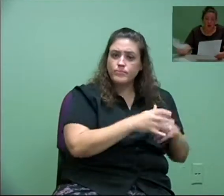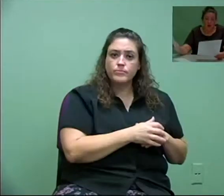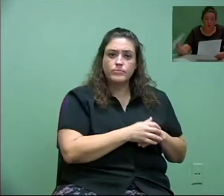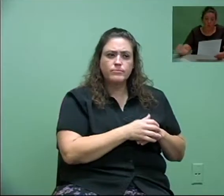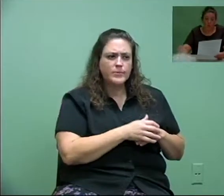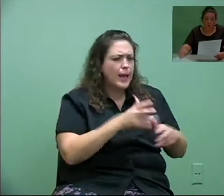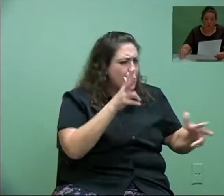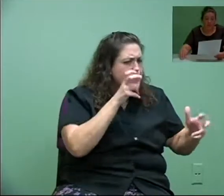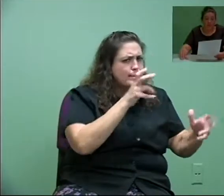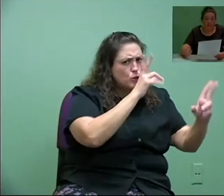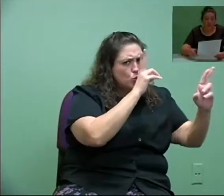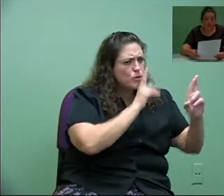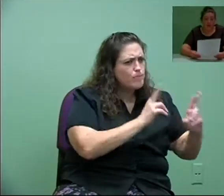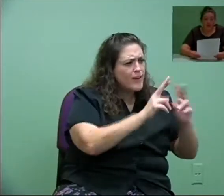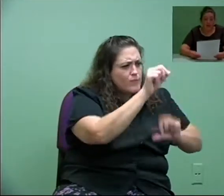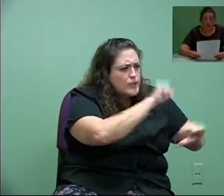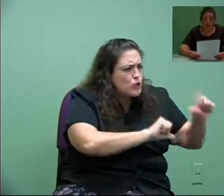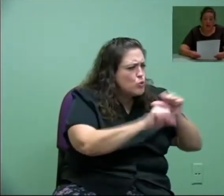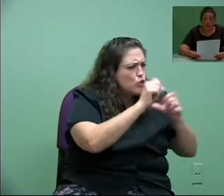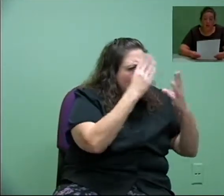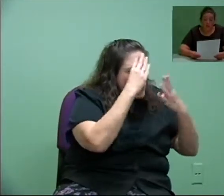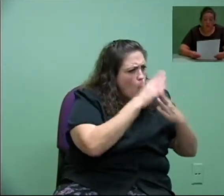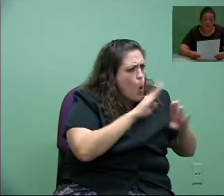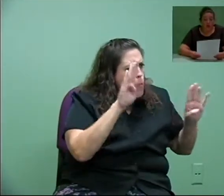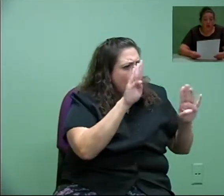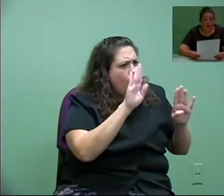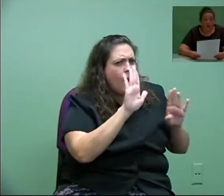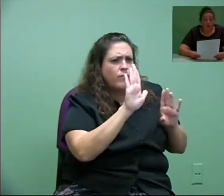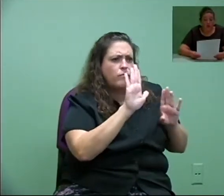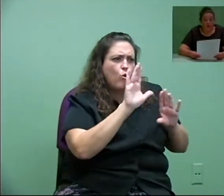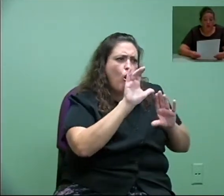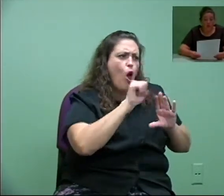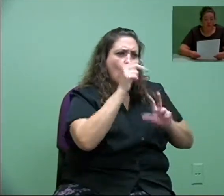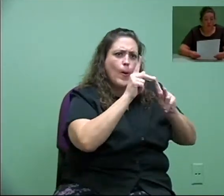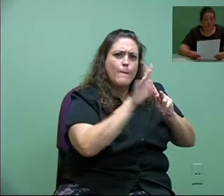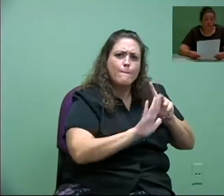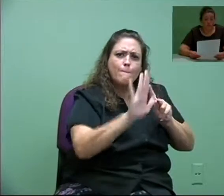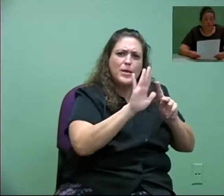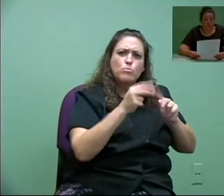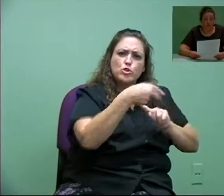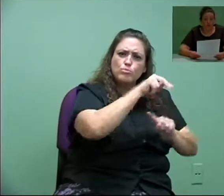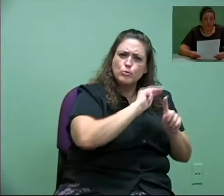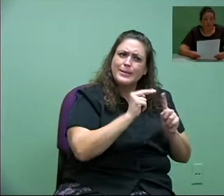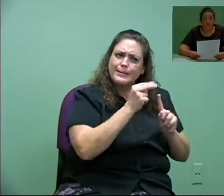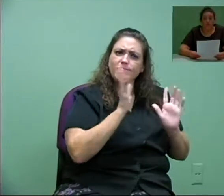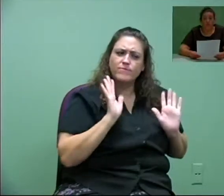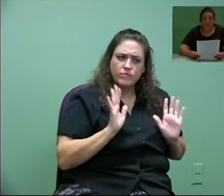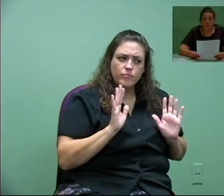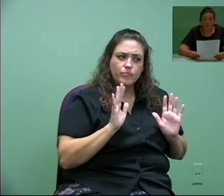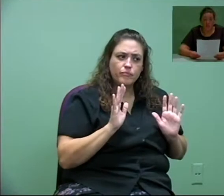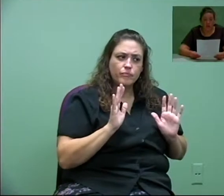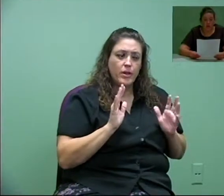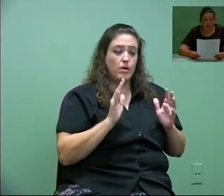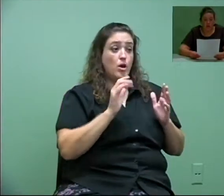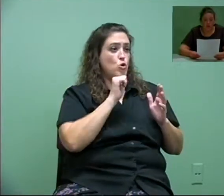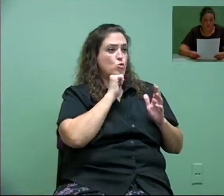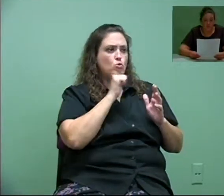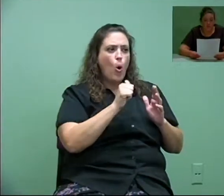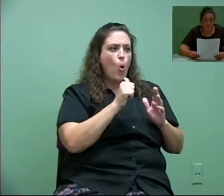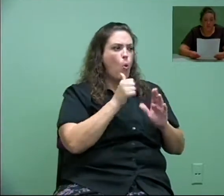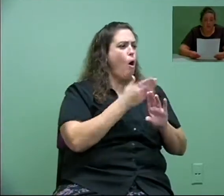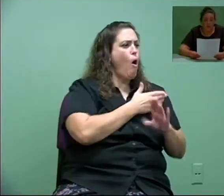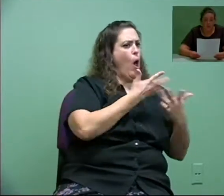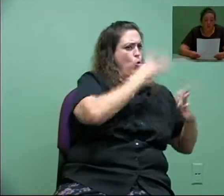mind about what others have to say. I recommend that you not commit yourself to a particular verdict before discussing all of